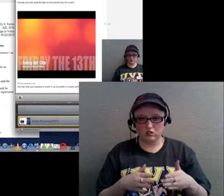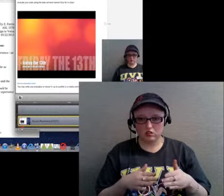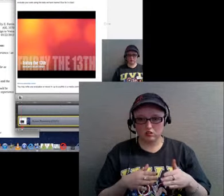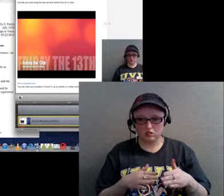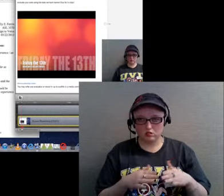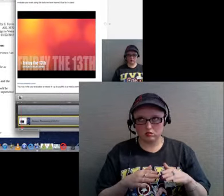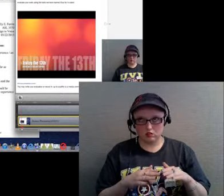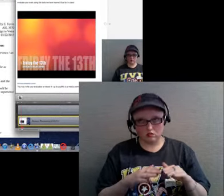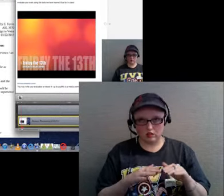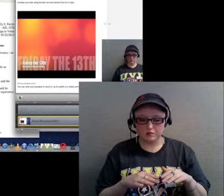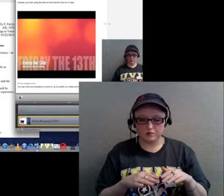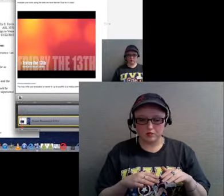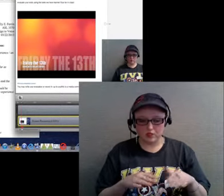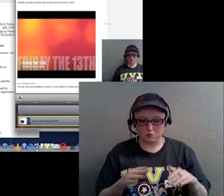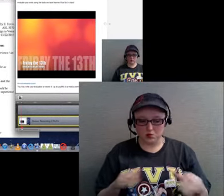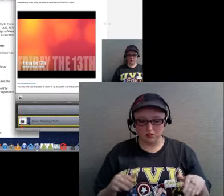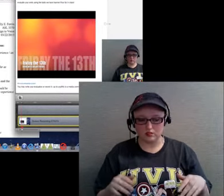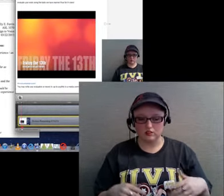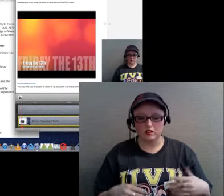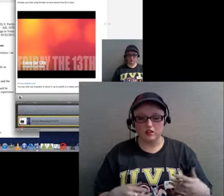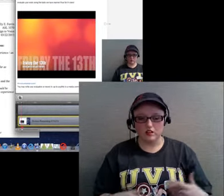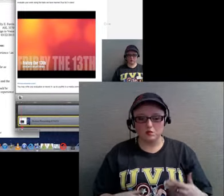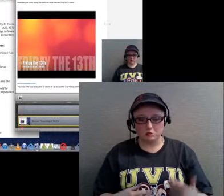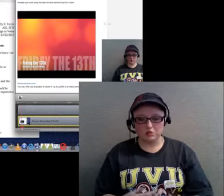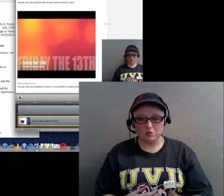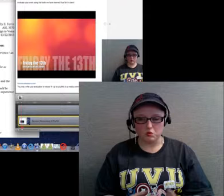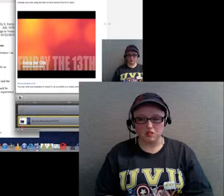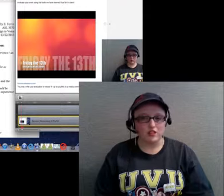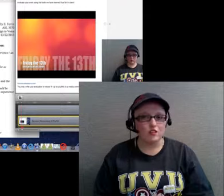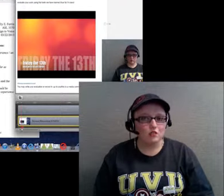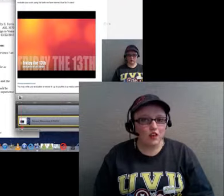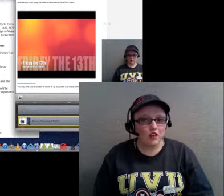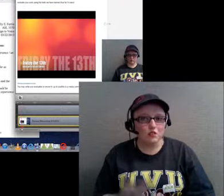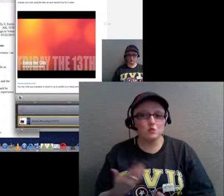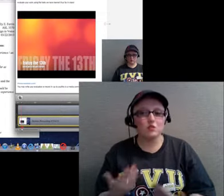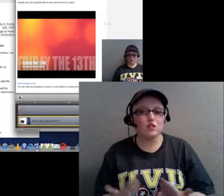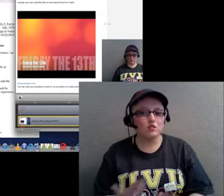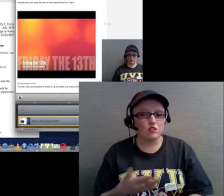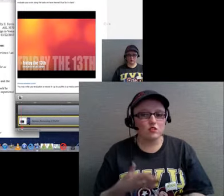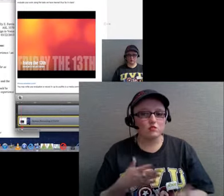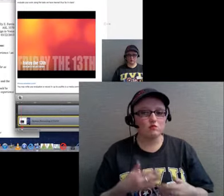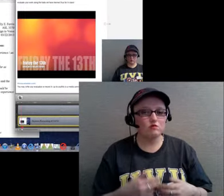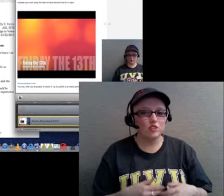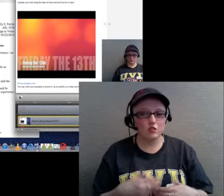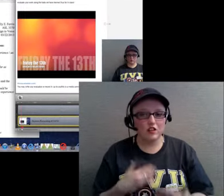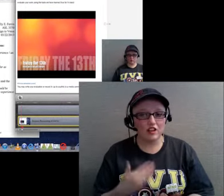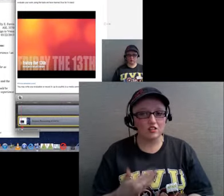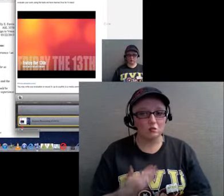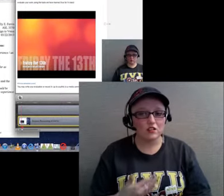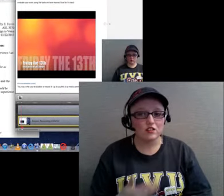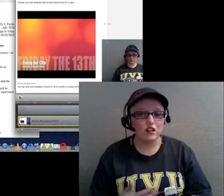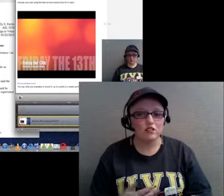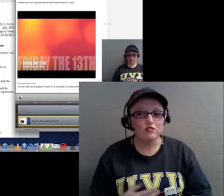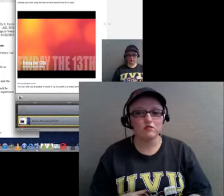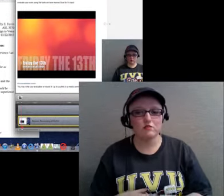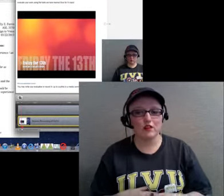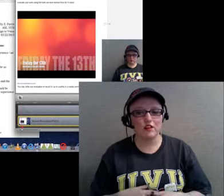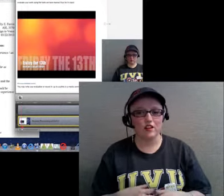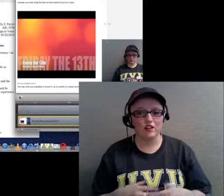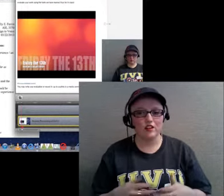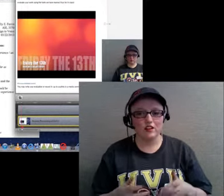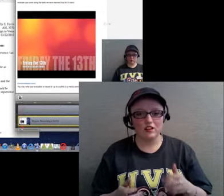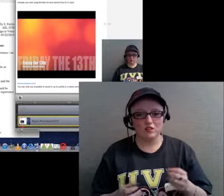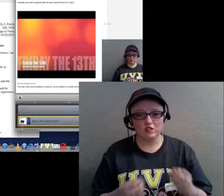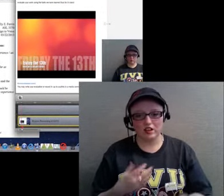was, that the silent pauses, and some of it was like, okay, waiting for the video to catch up with itself,